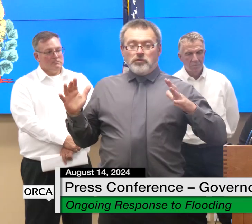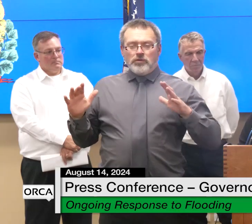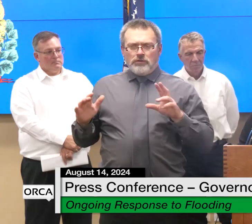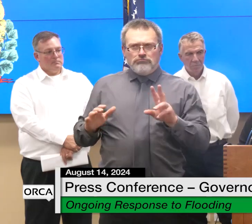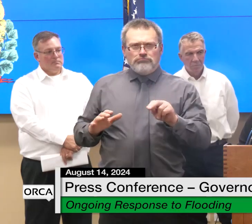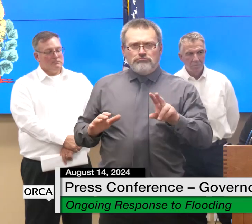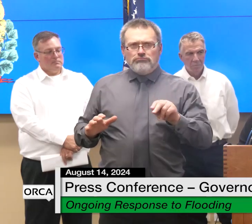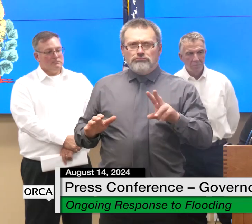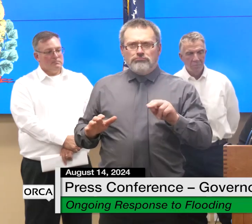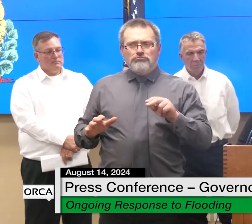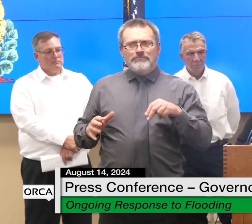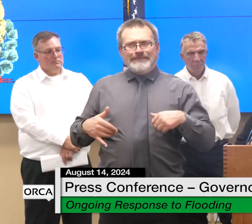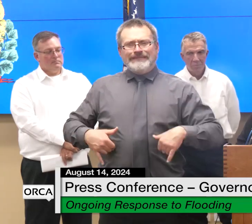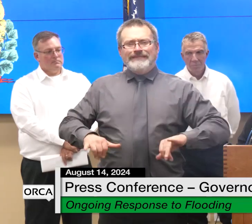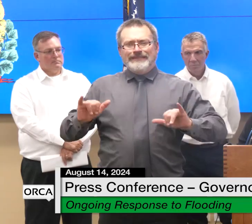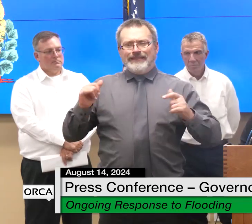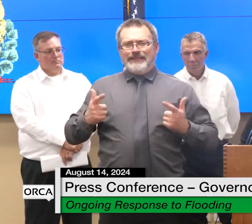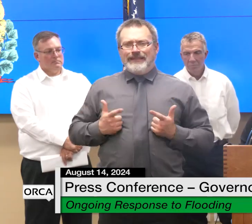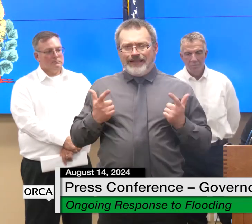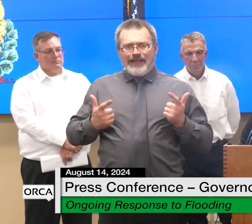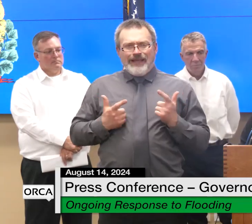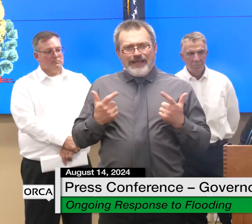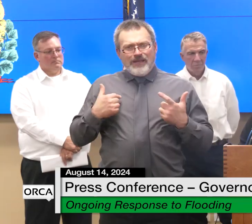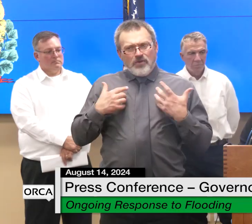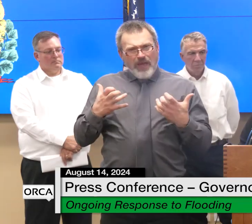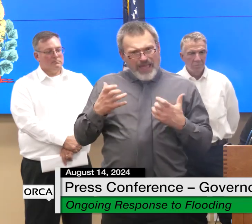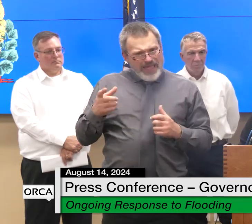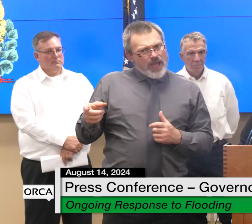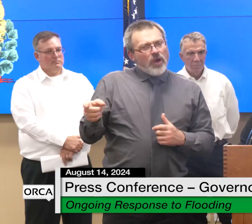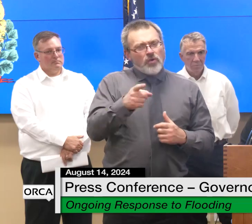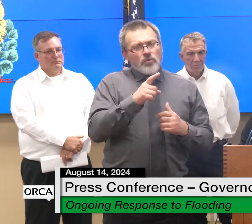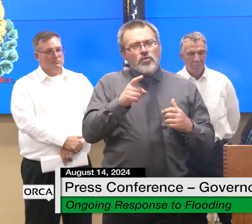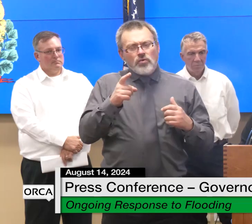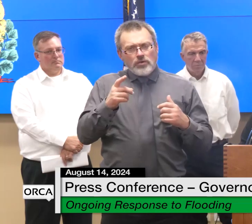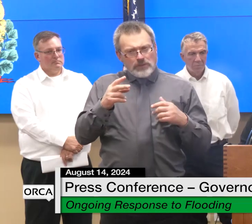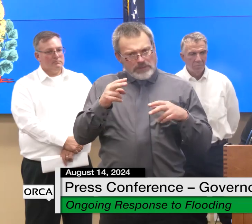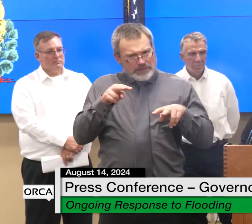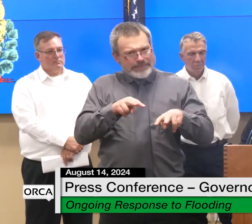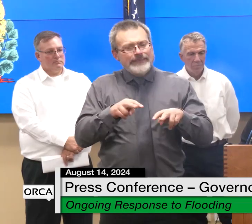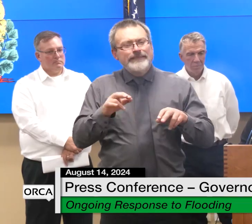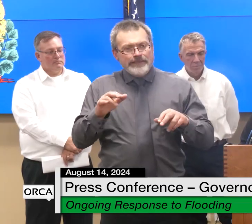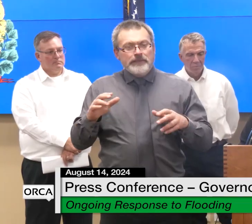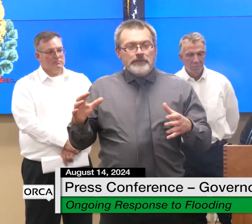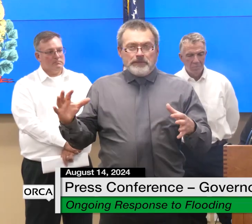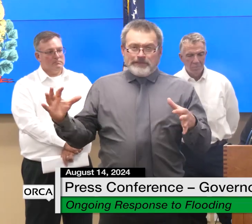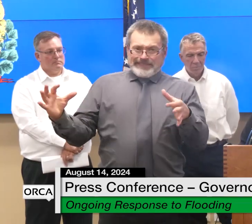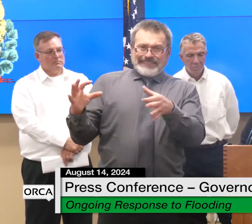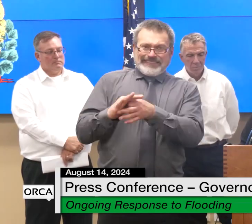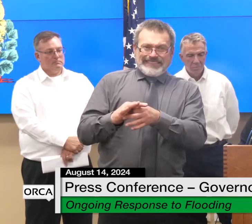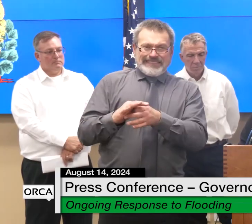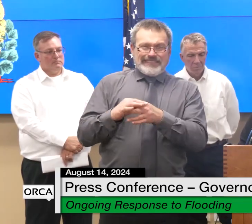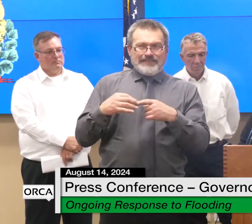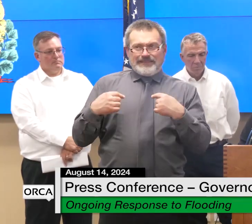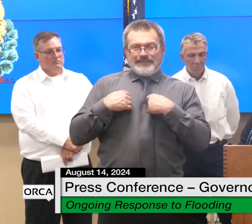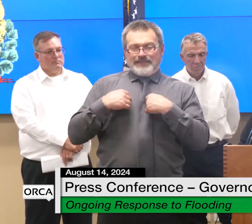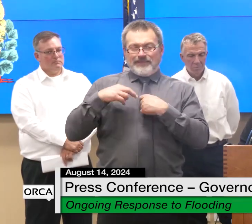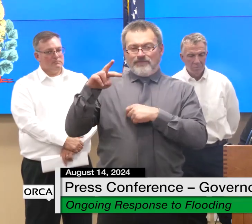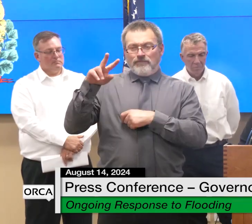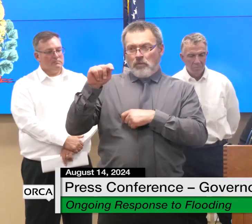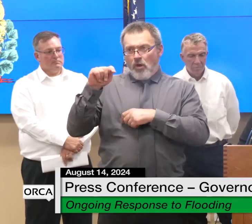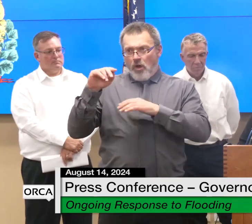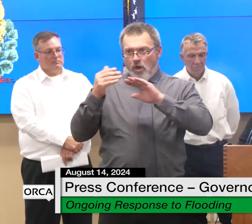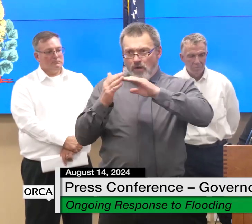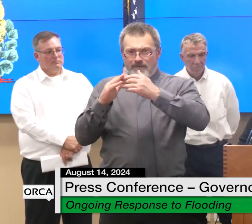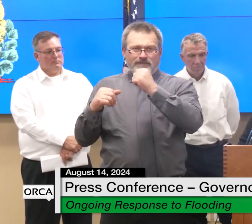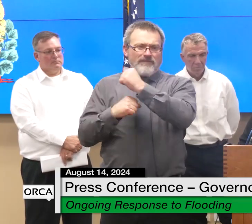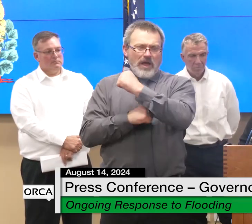hope that Vermonters and all those who love Vermont will join with the Community Foundation, the state, and our partners in recognizing